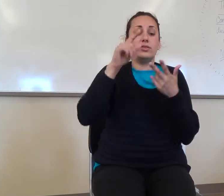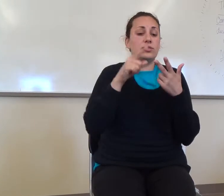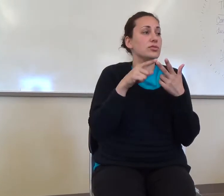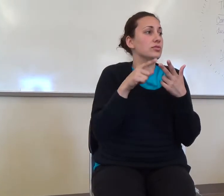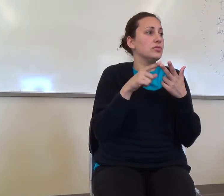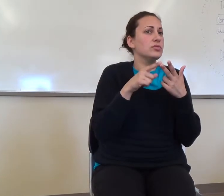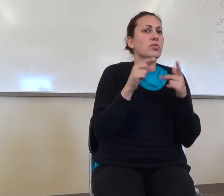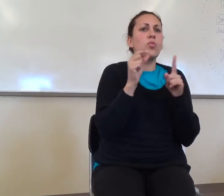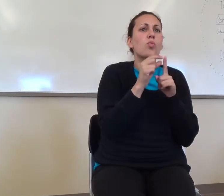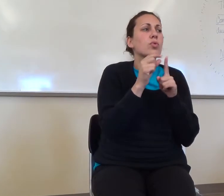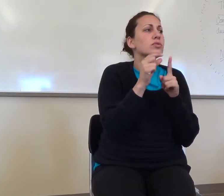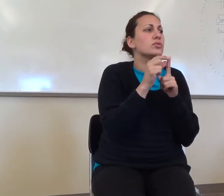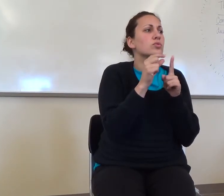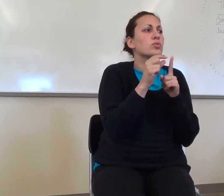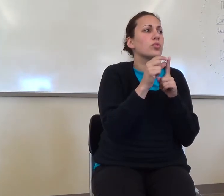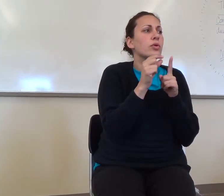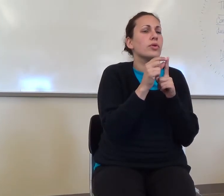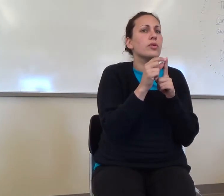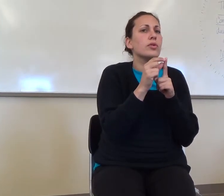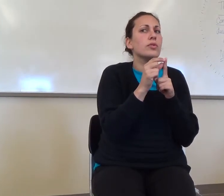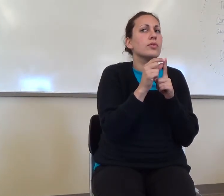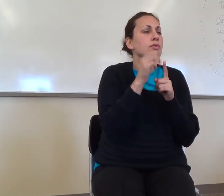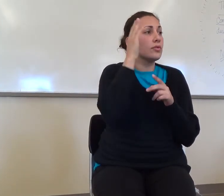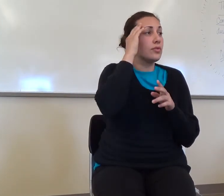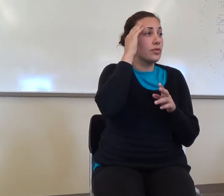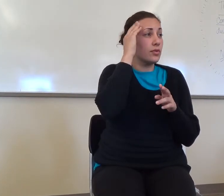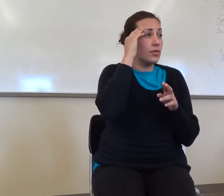word tribal mean?